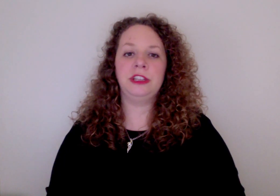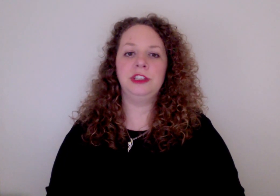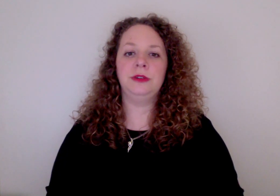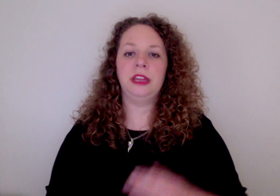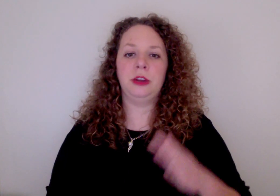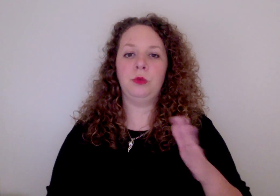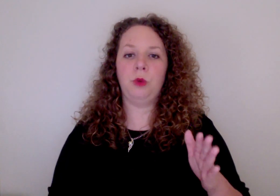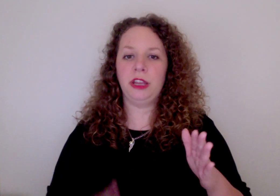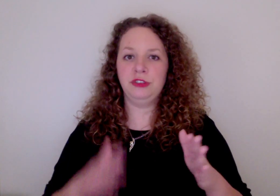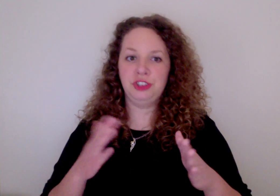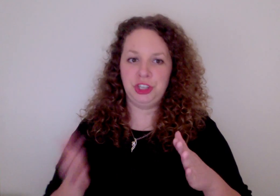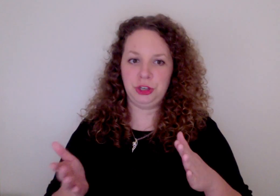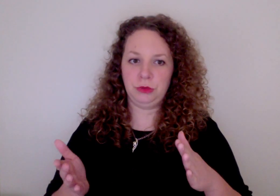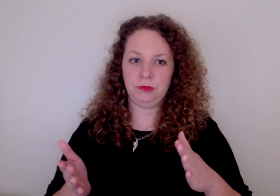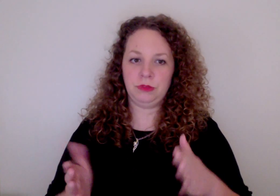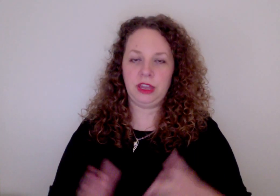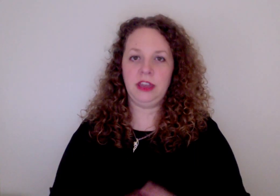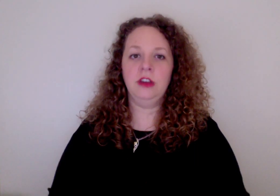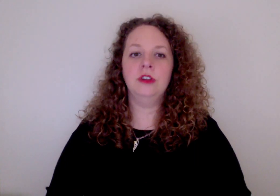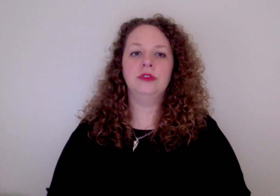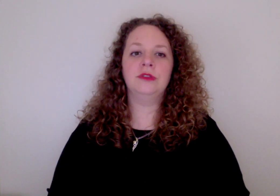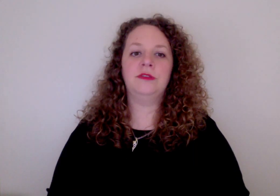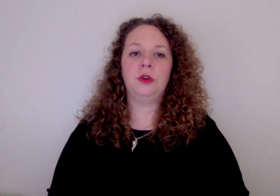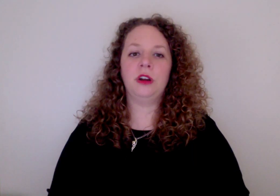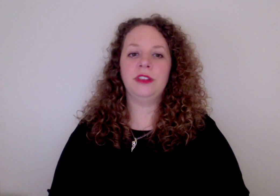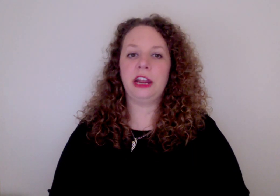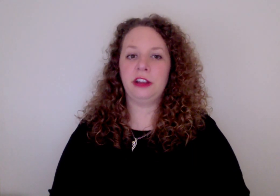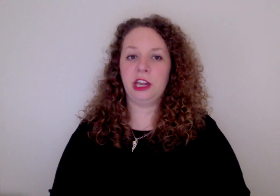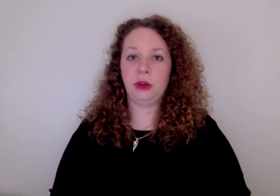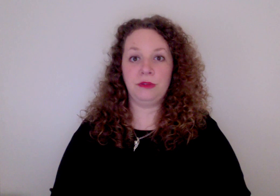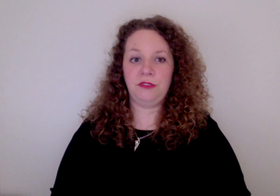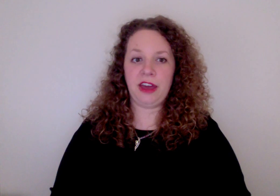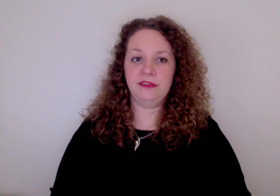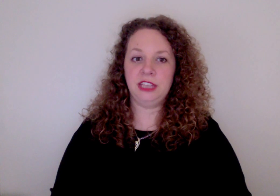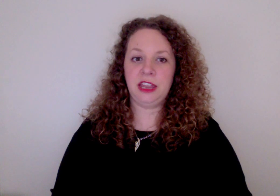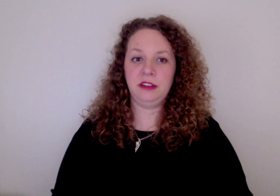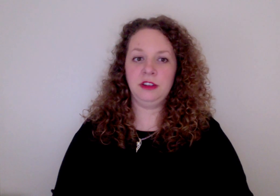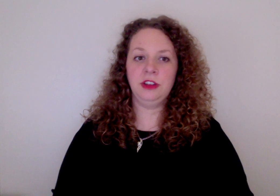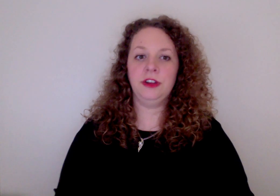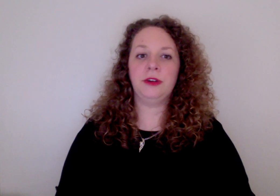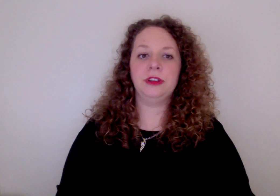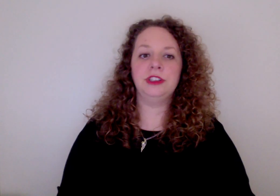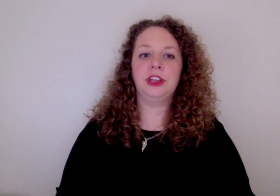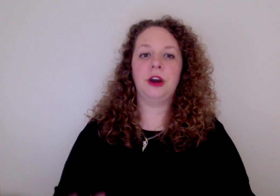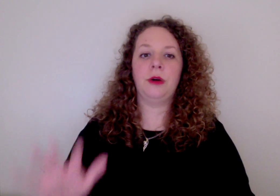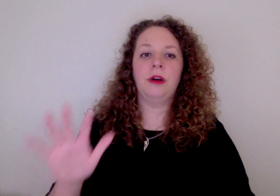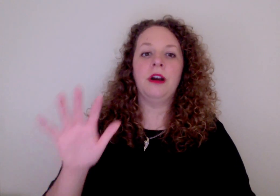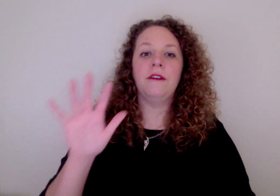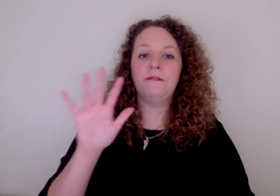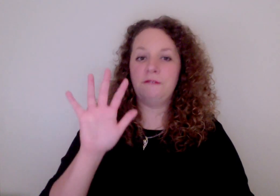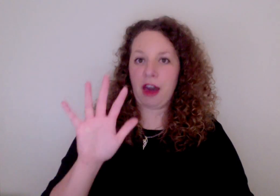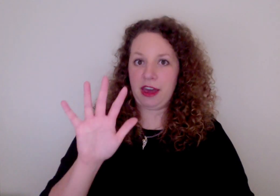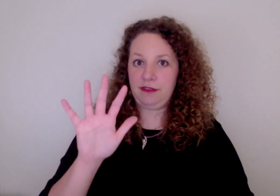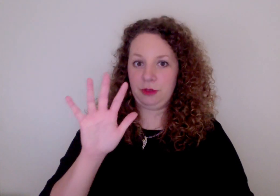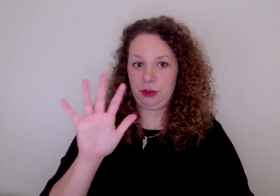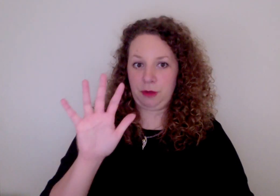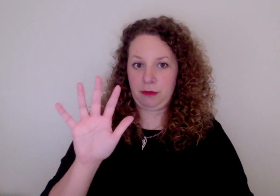to do it in a 1, 2. Okay, so for the area code 510, you're going to go 5 with your palm